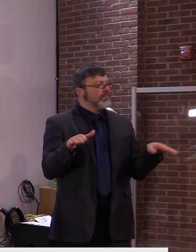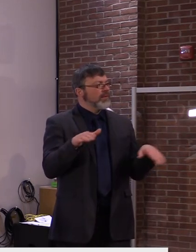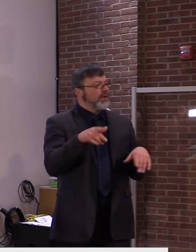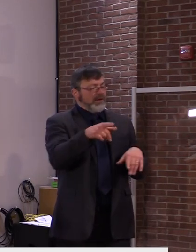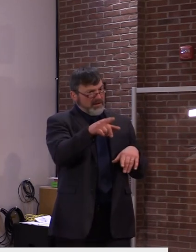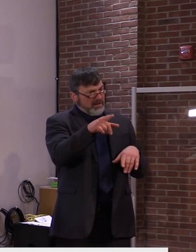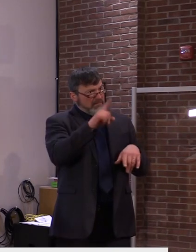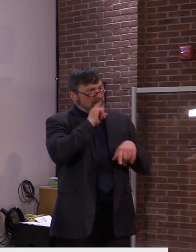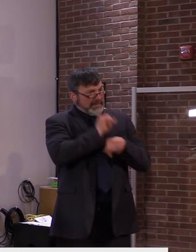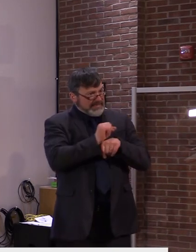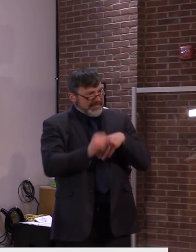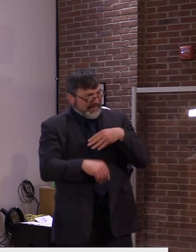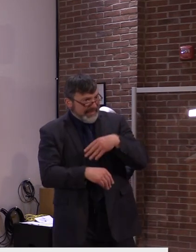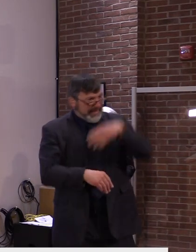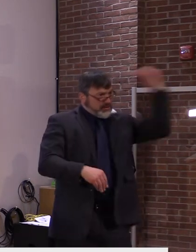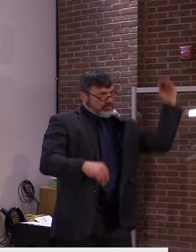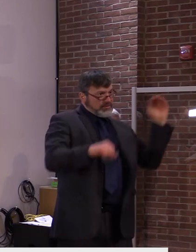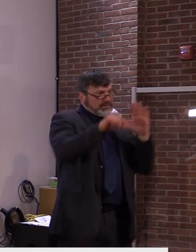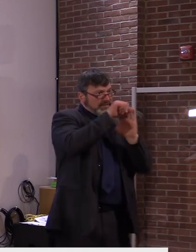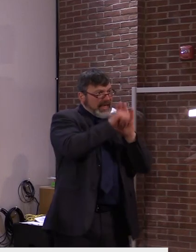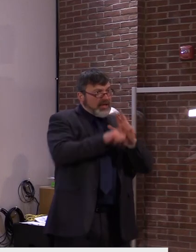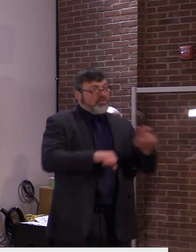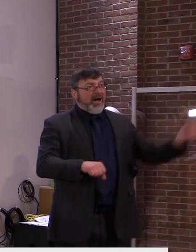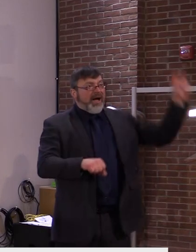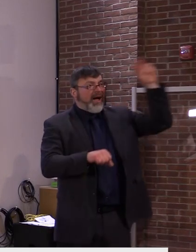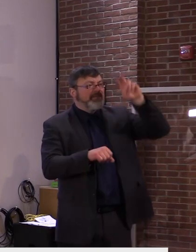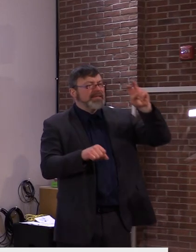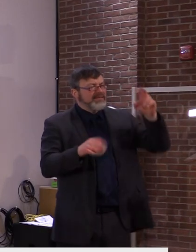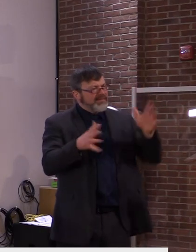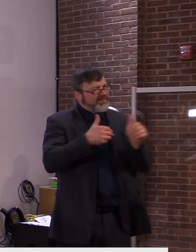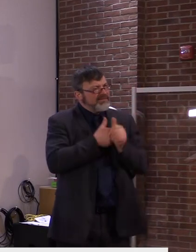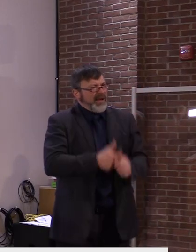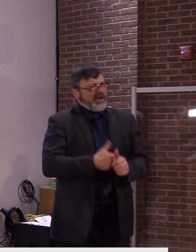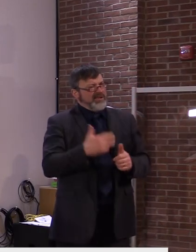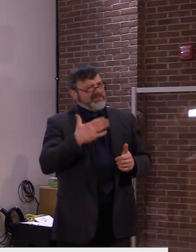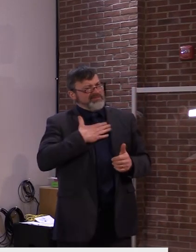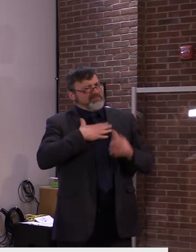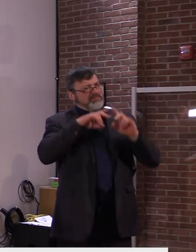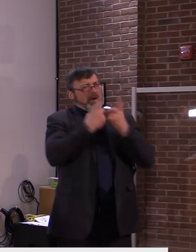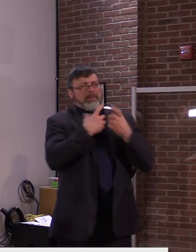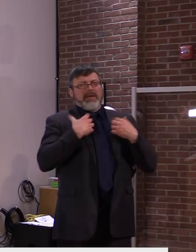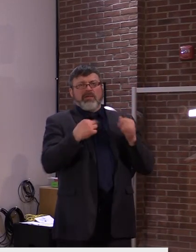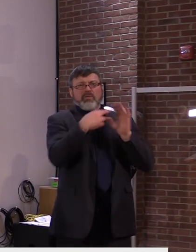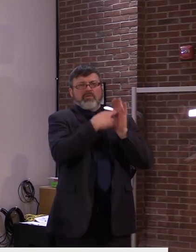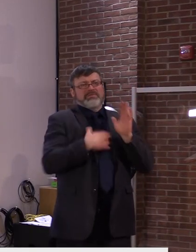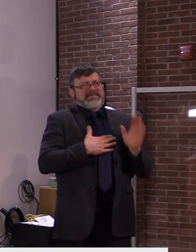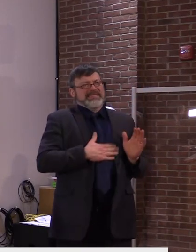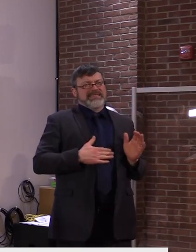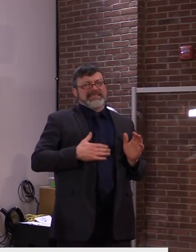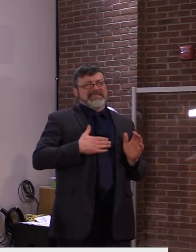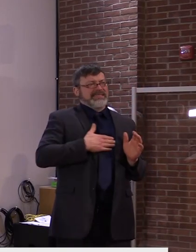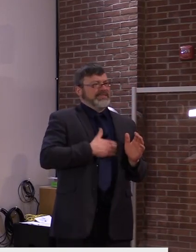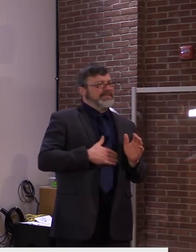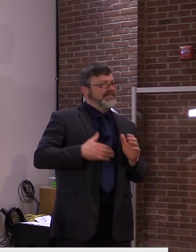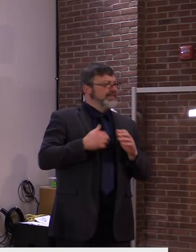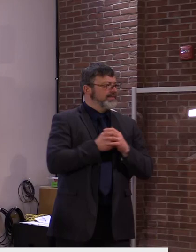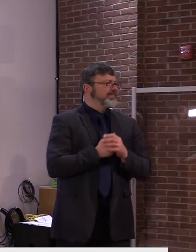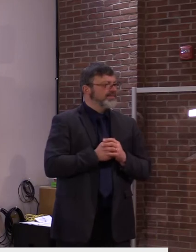and hospitalizations, when we can start taking steps toward our previous ways of life. In addition